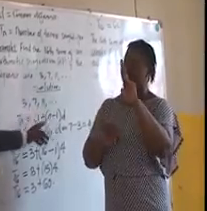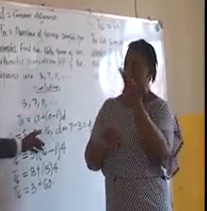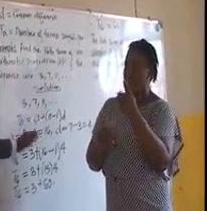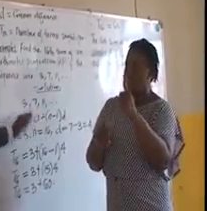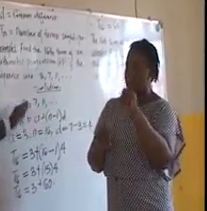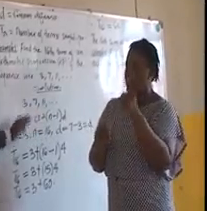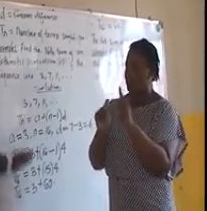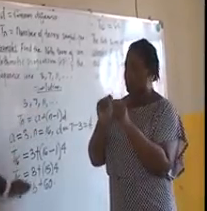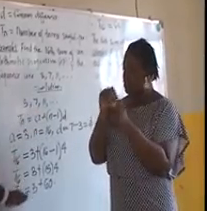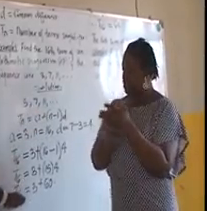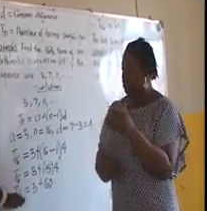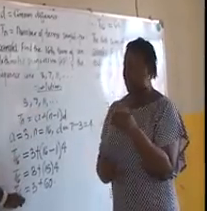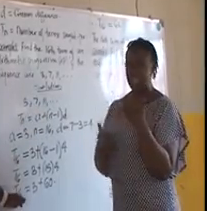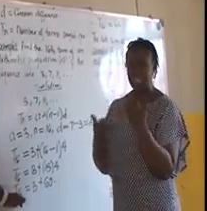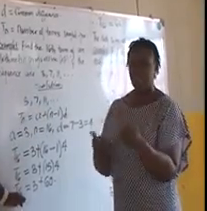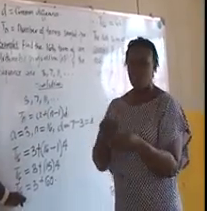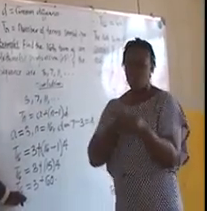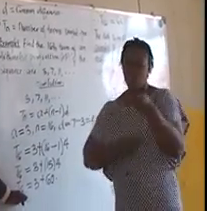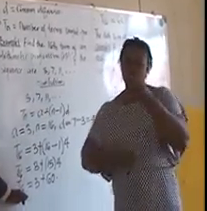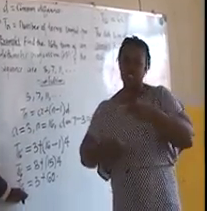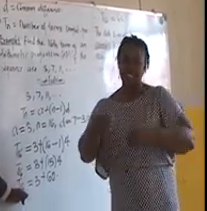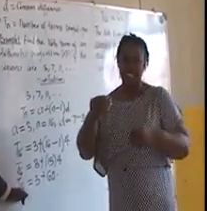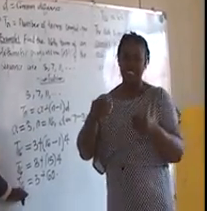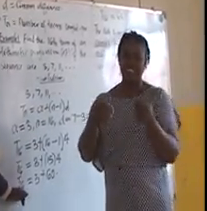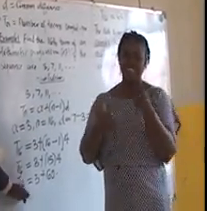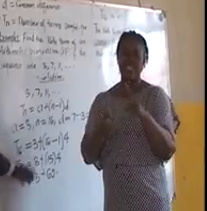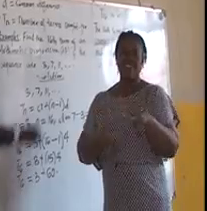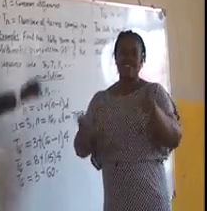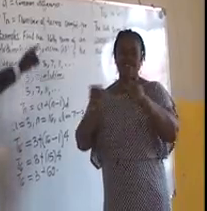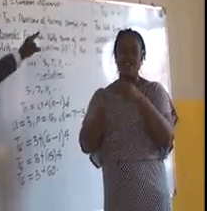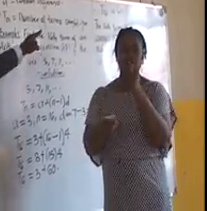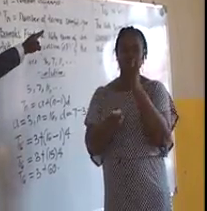4. Substituting this value rightly, we